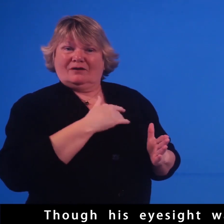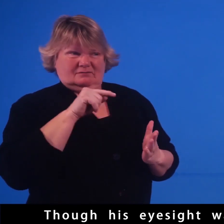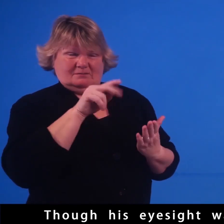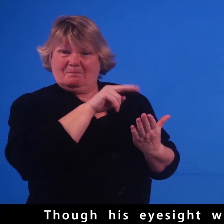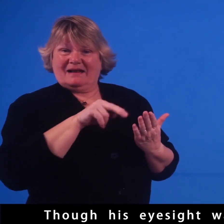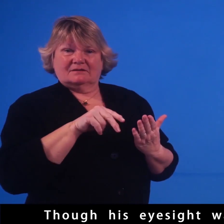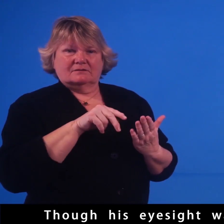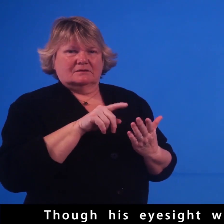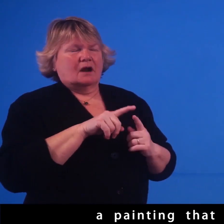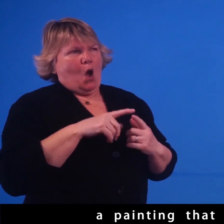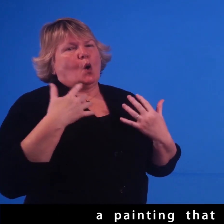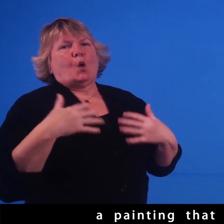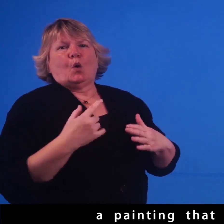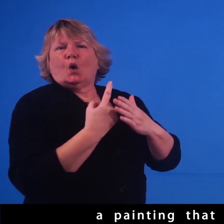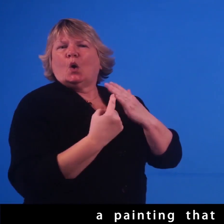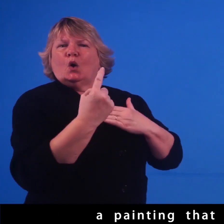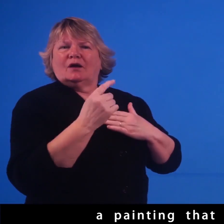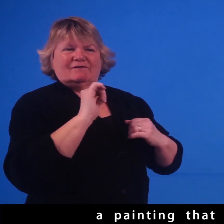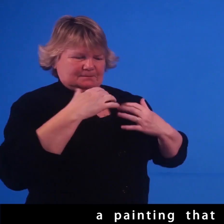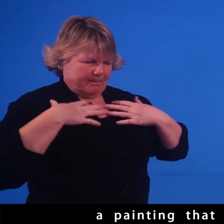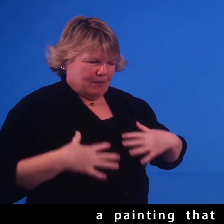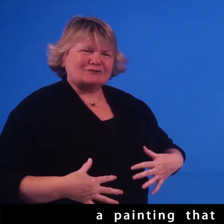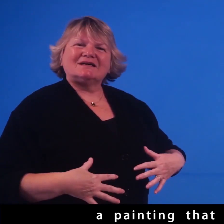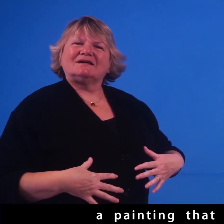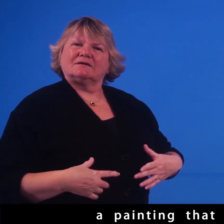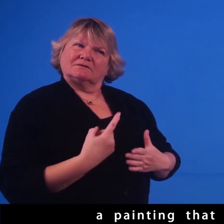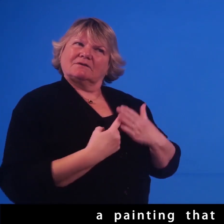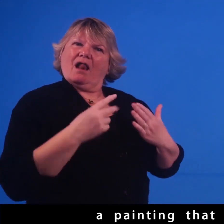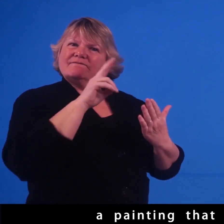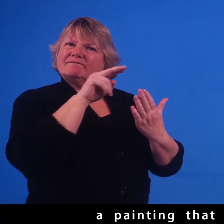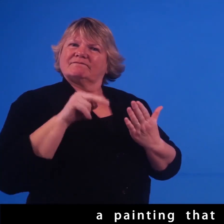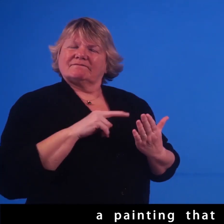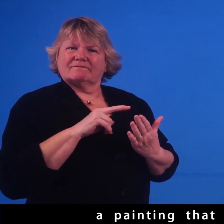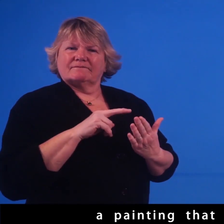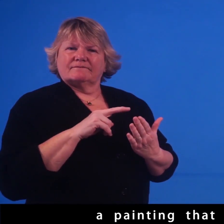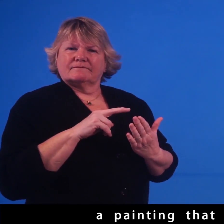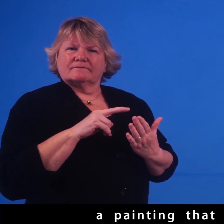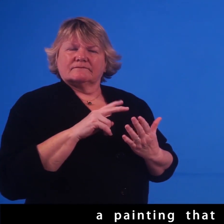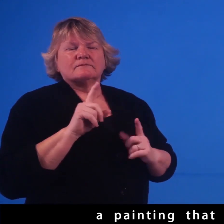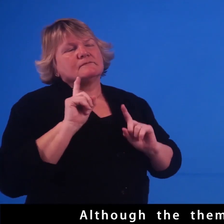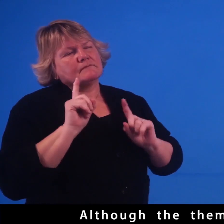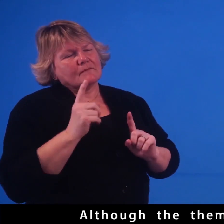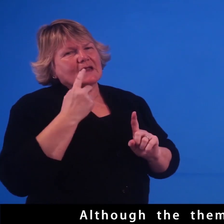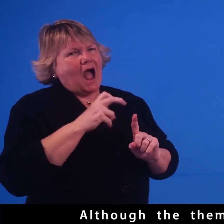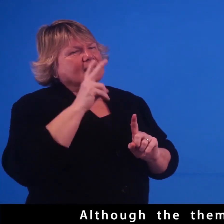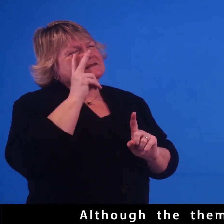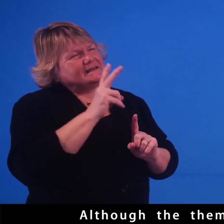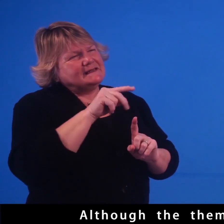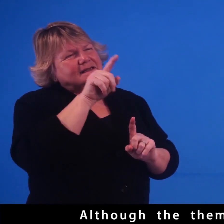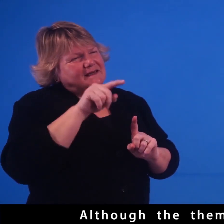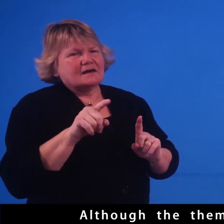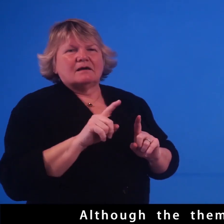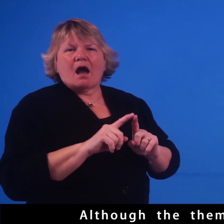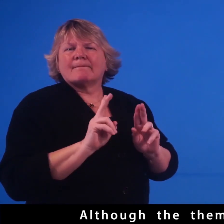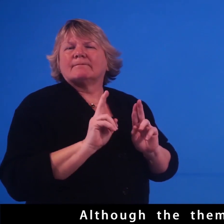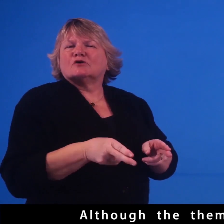a painting that occupies a unique place within his body of self-portraiture. Although the theme of